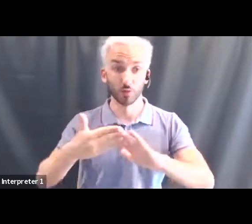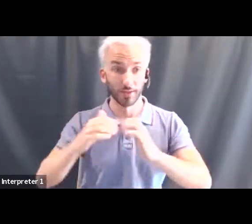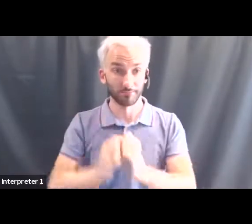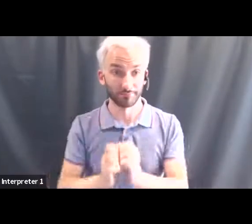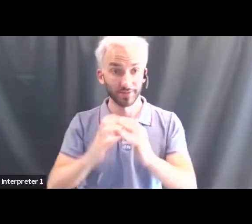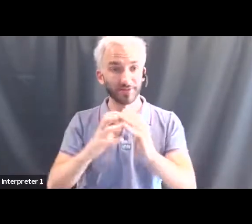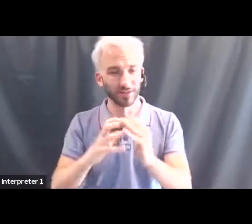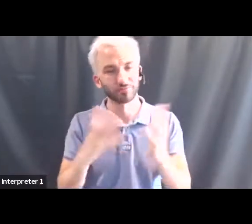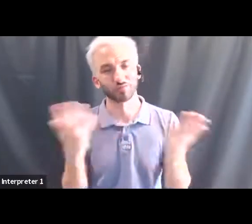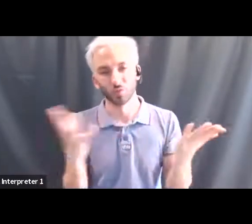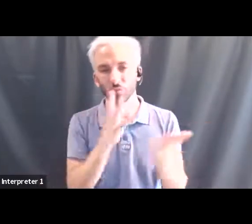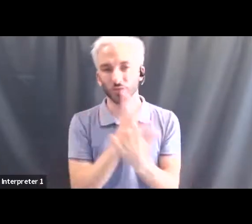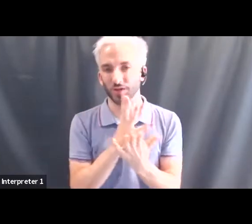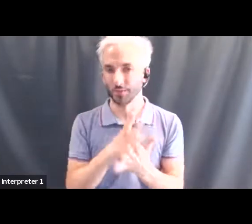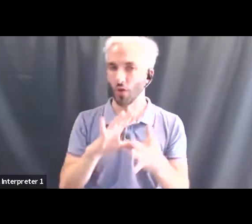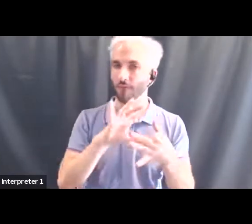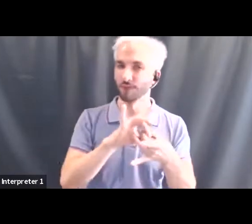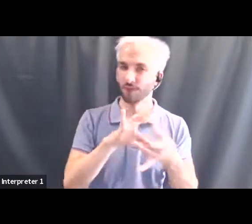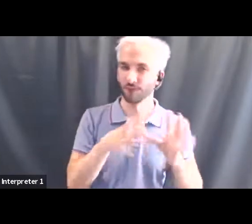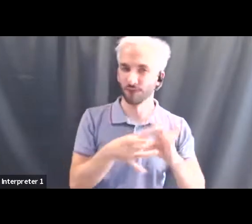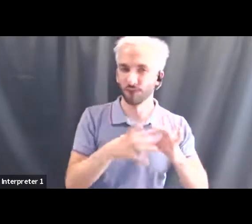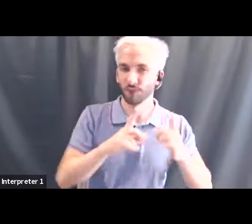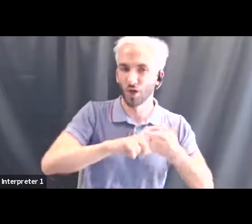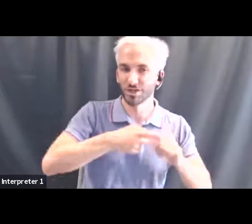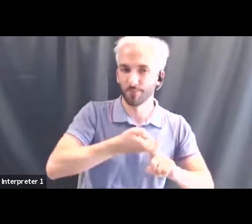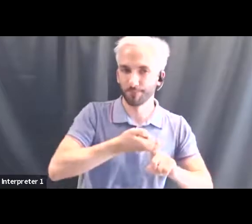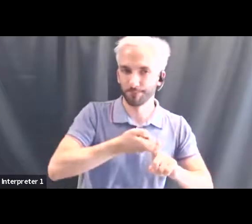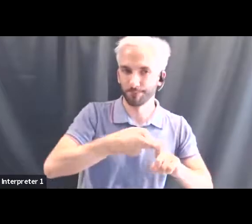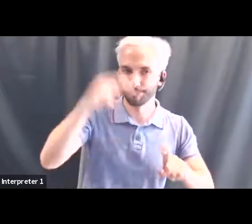friendship, because I think friendship is a big part of community building.